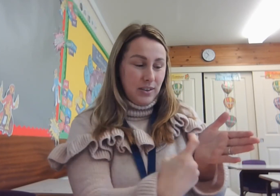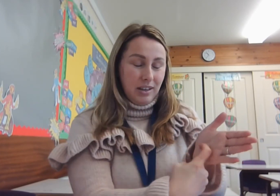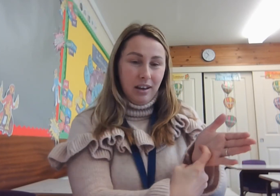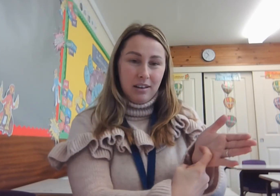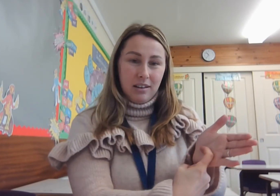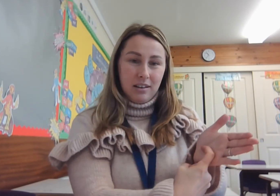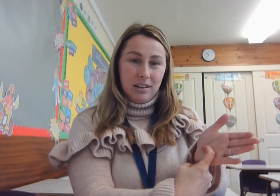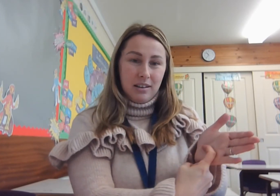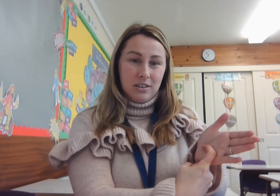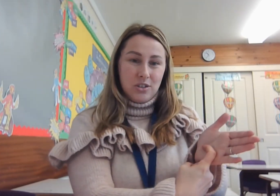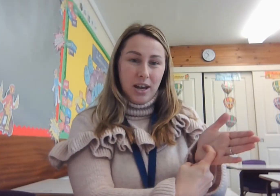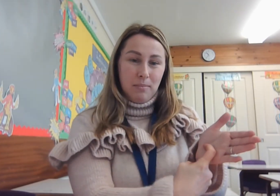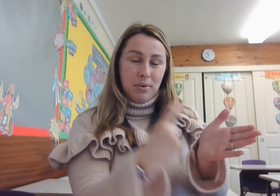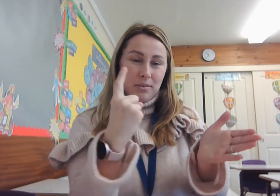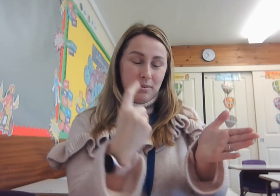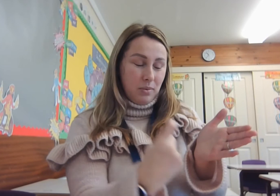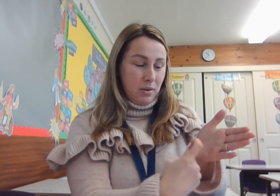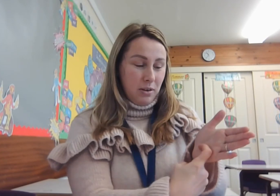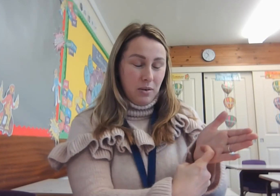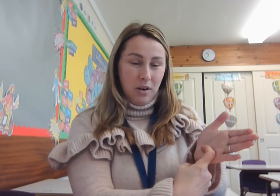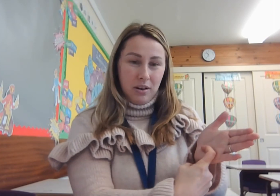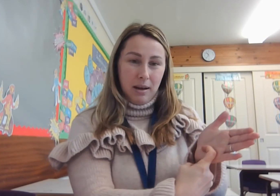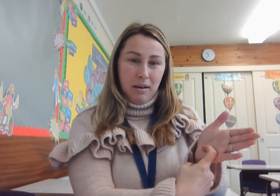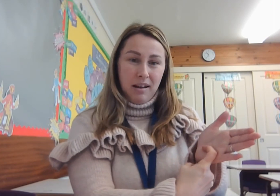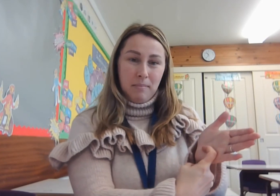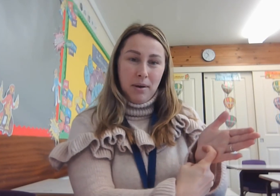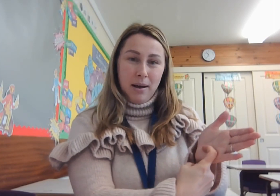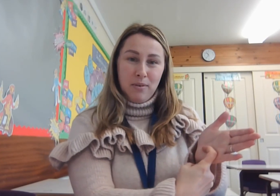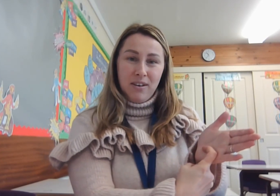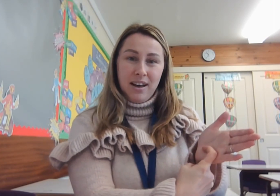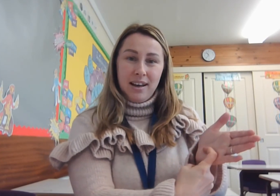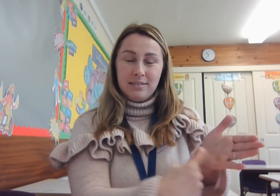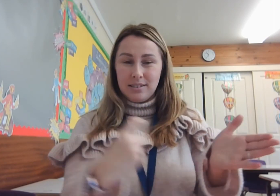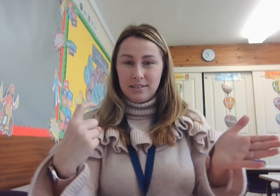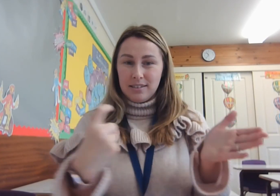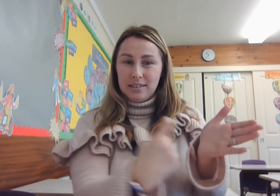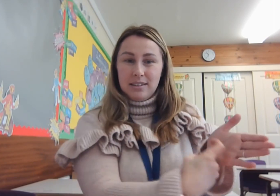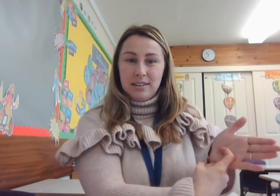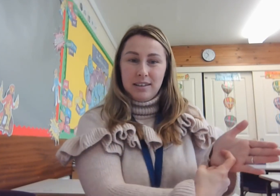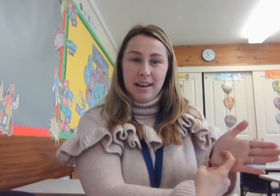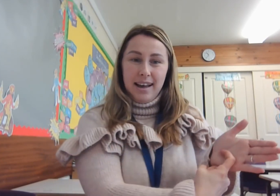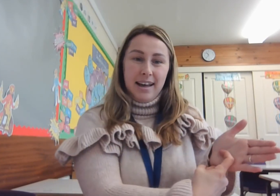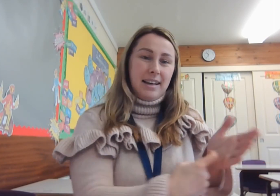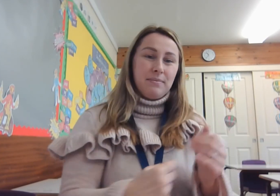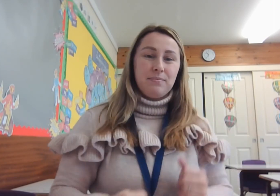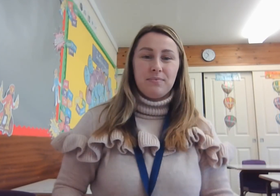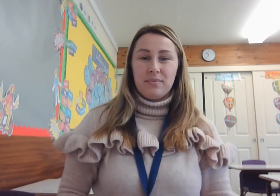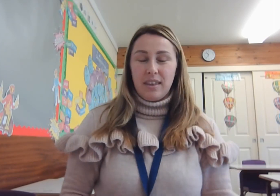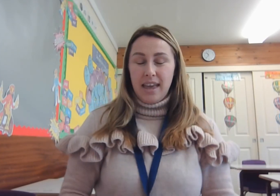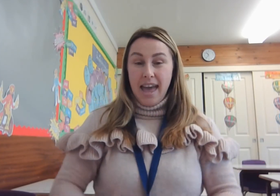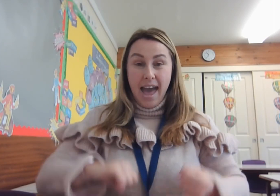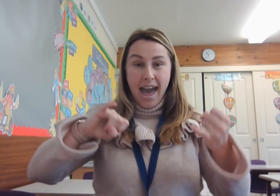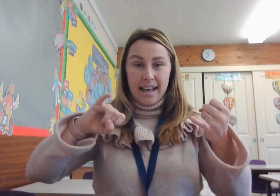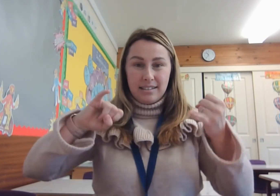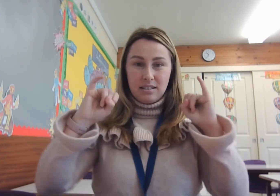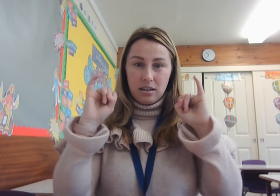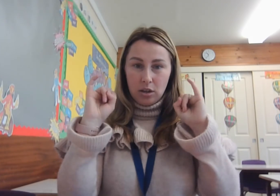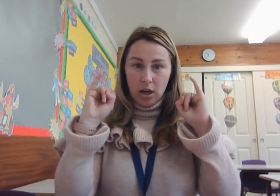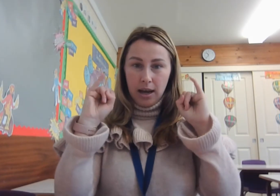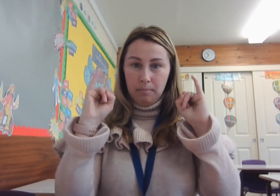finger shape on our palm of our hand. R. S. Both